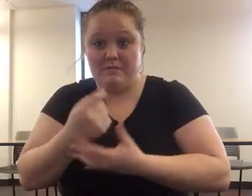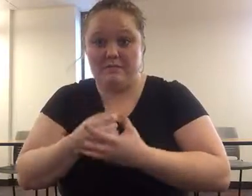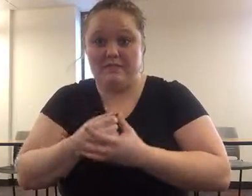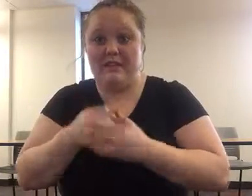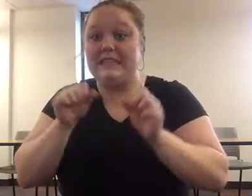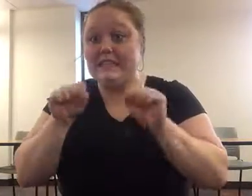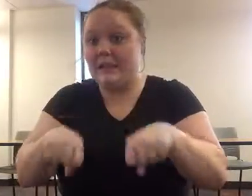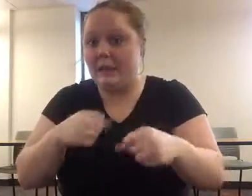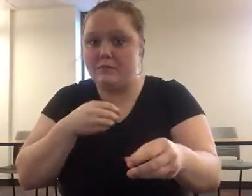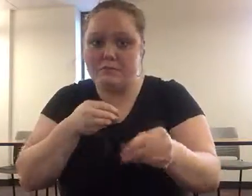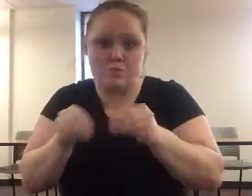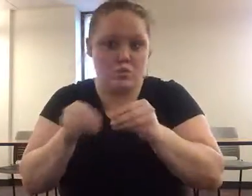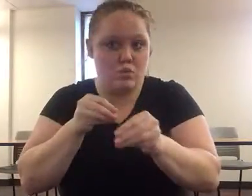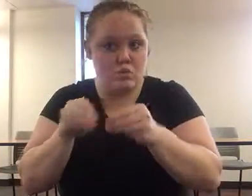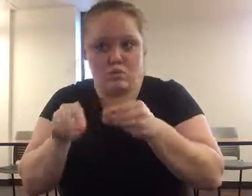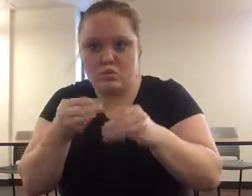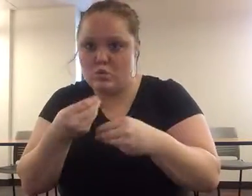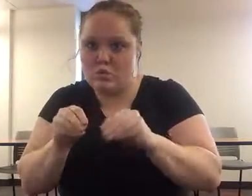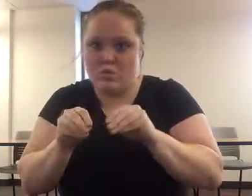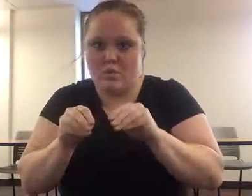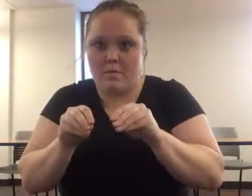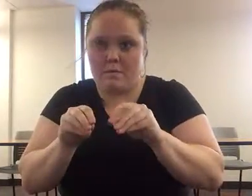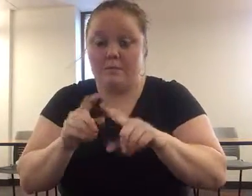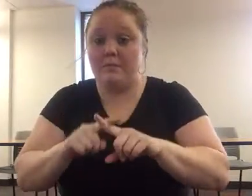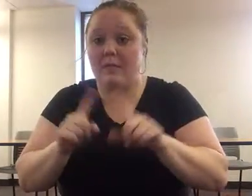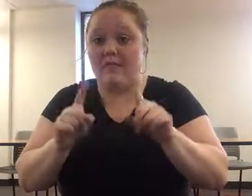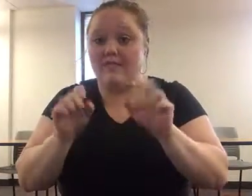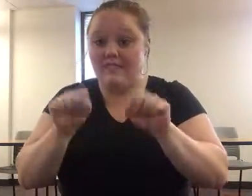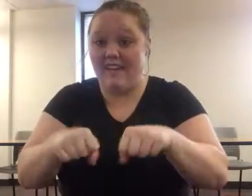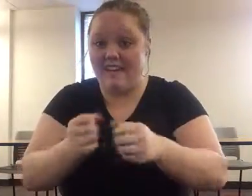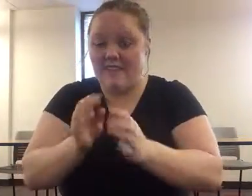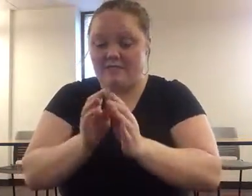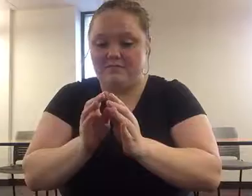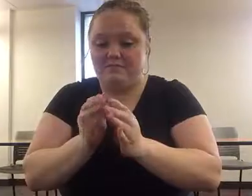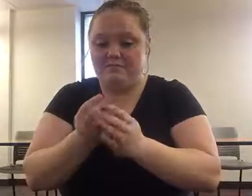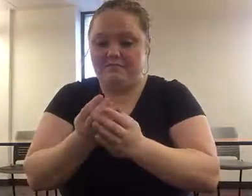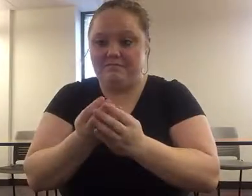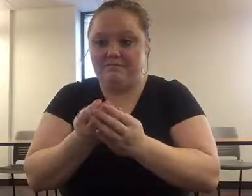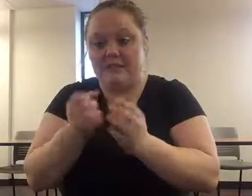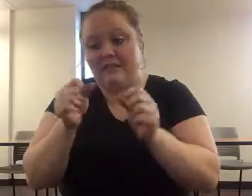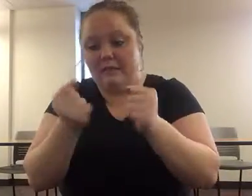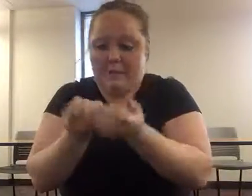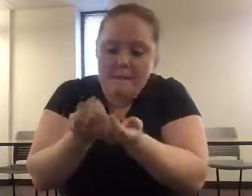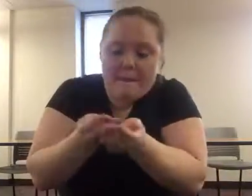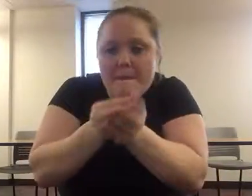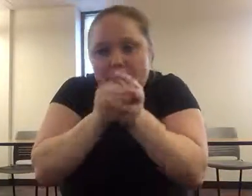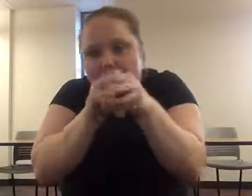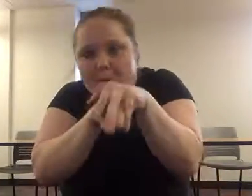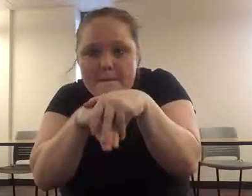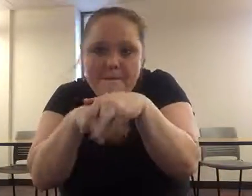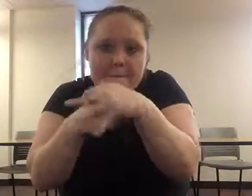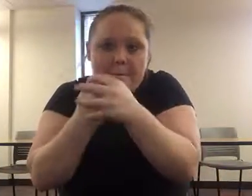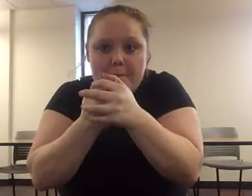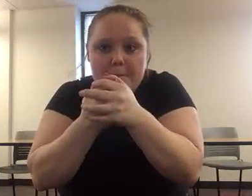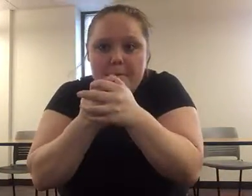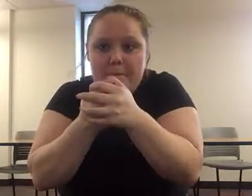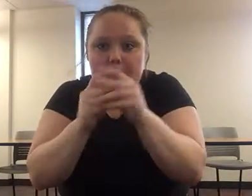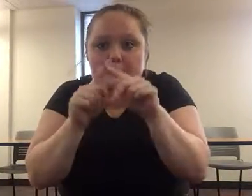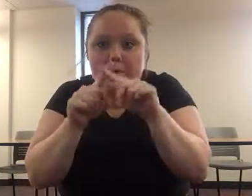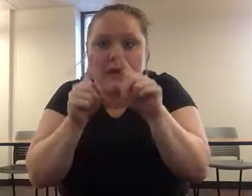but they also have what's called memory, which means you can bend it or fold it or change its shape, but then it restores